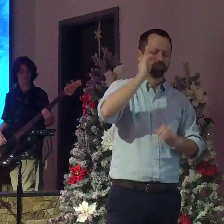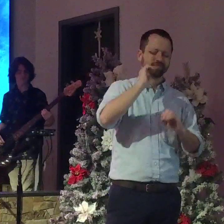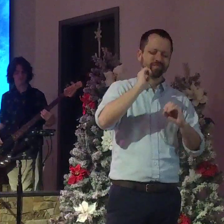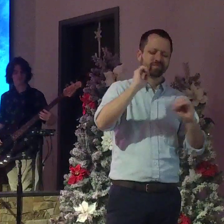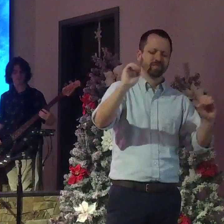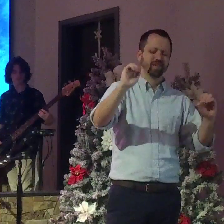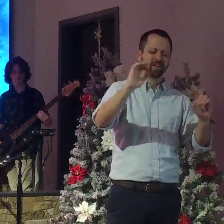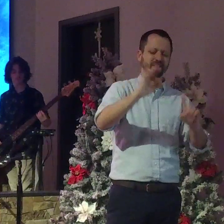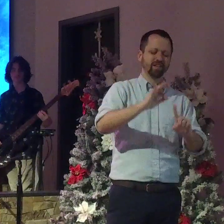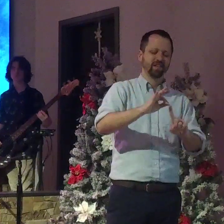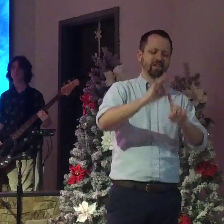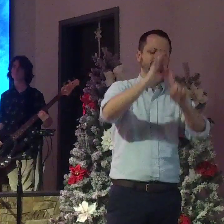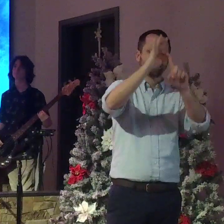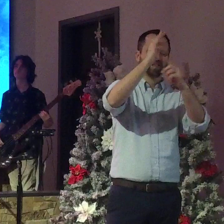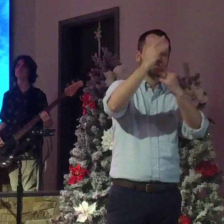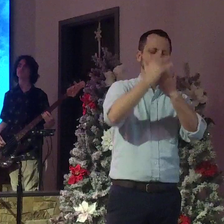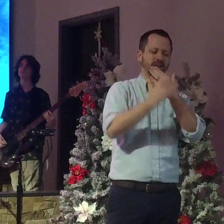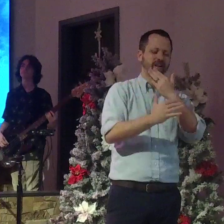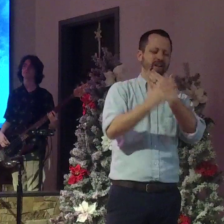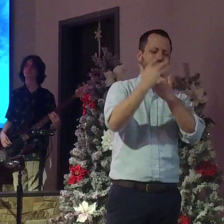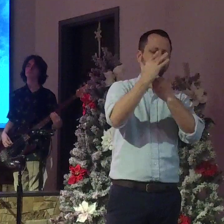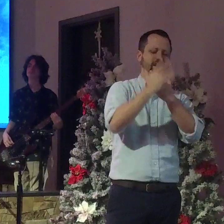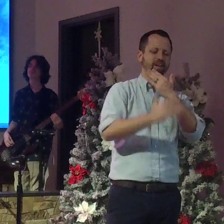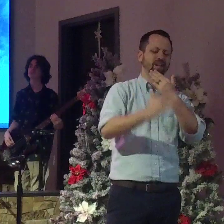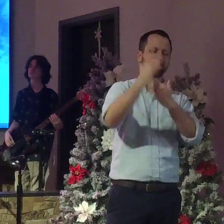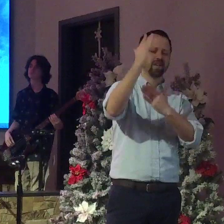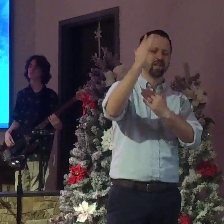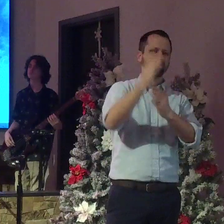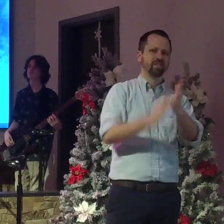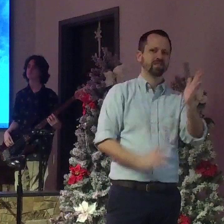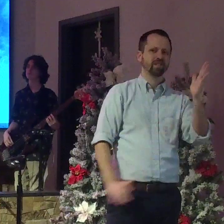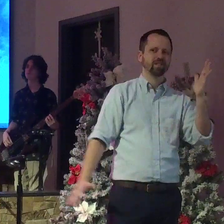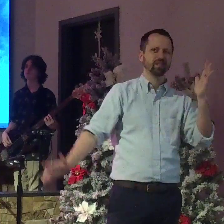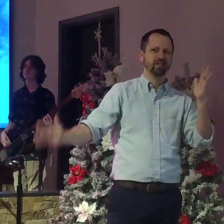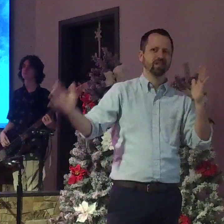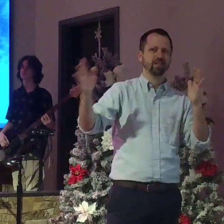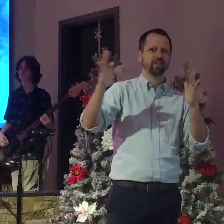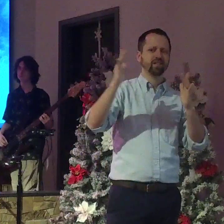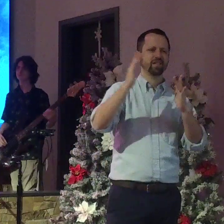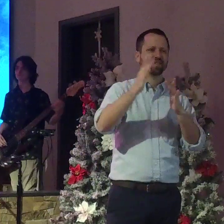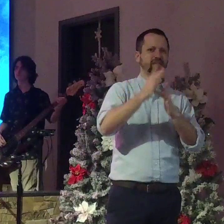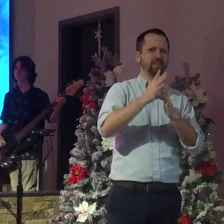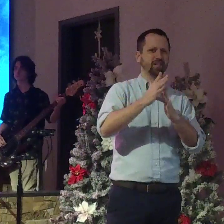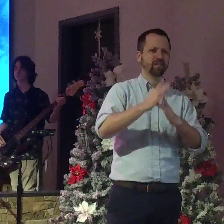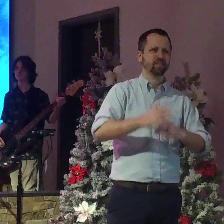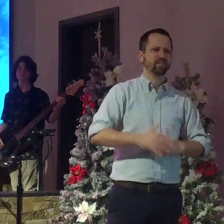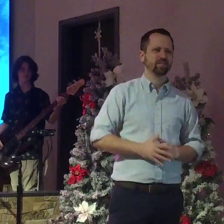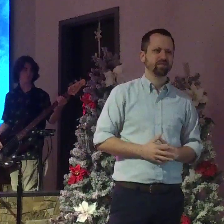Nothing but the blood of Jesus.